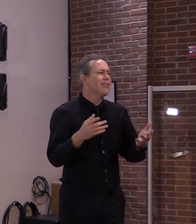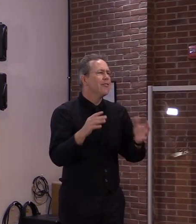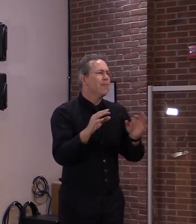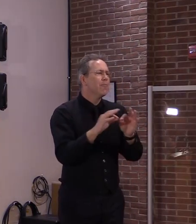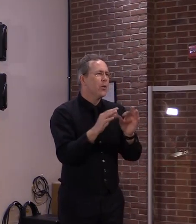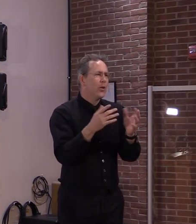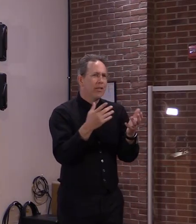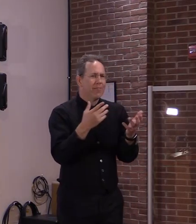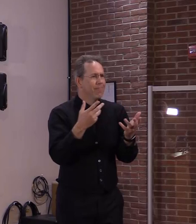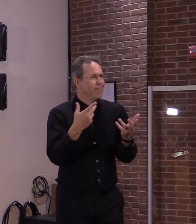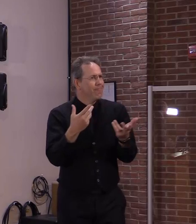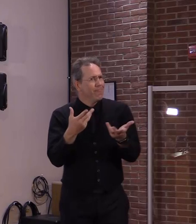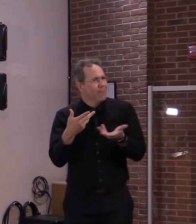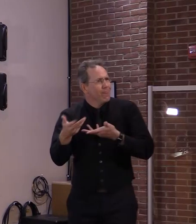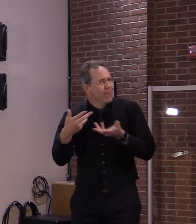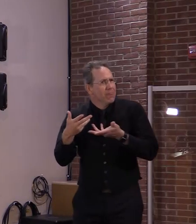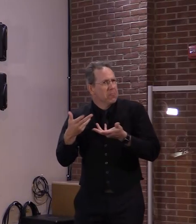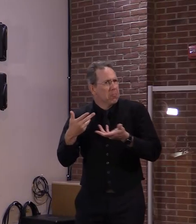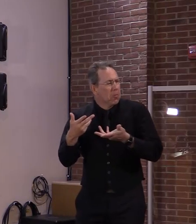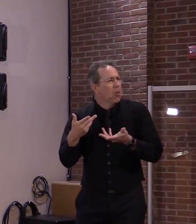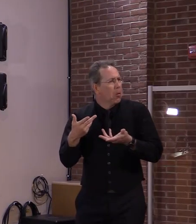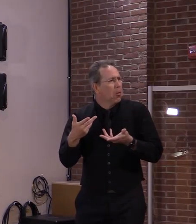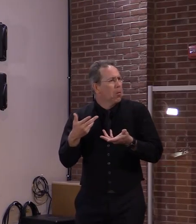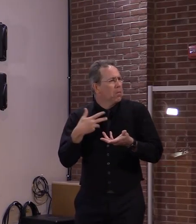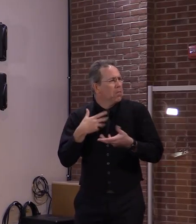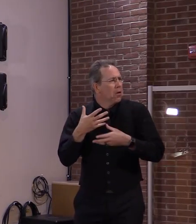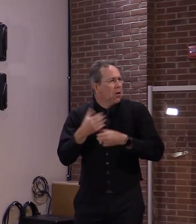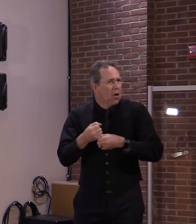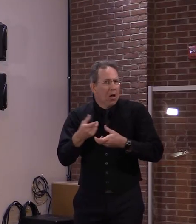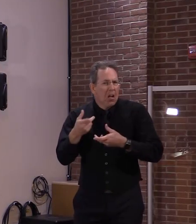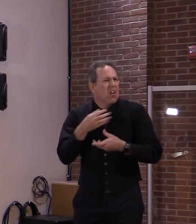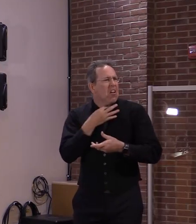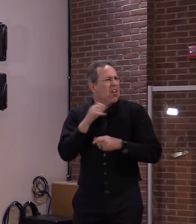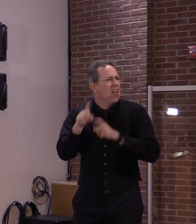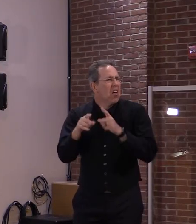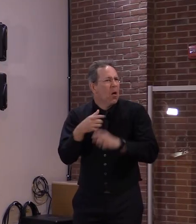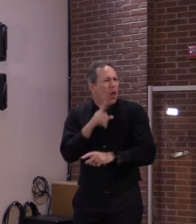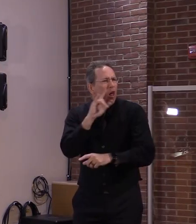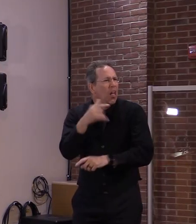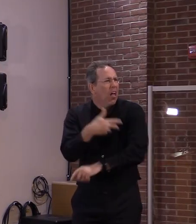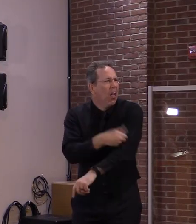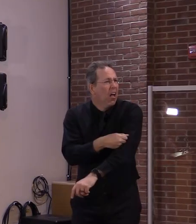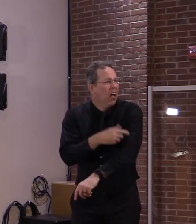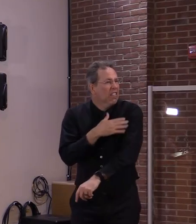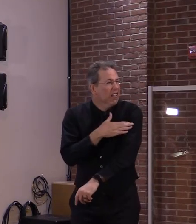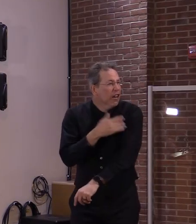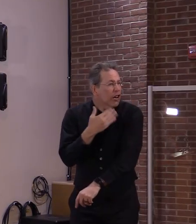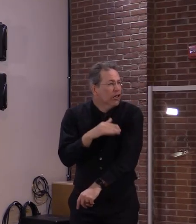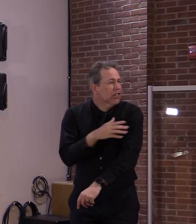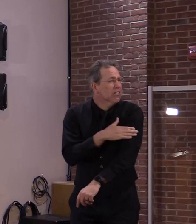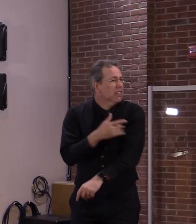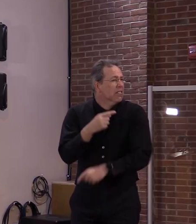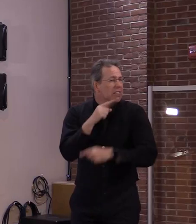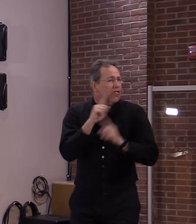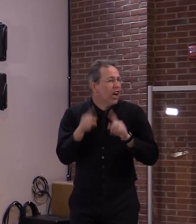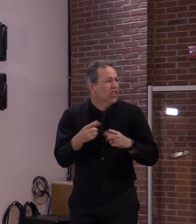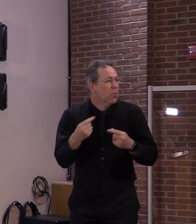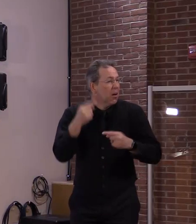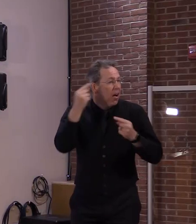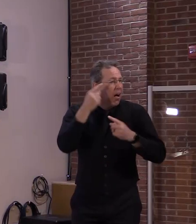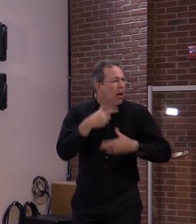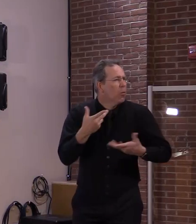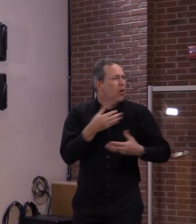them. Even more importantly is to really explore where the hesitancy comes from, because it's different for different